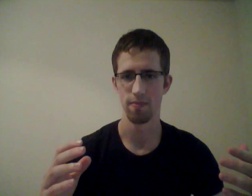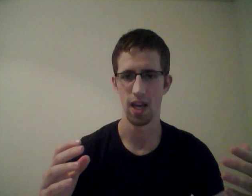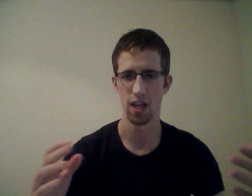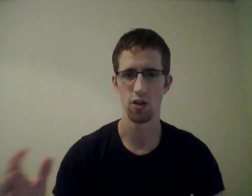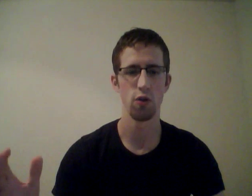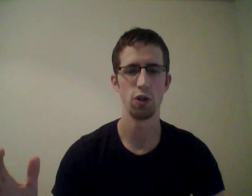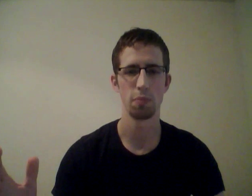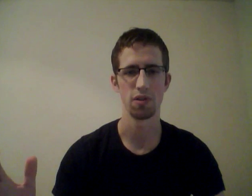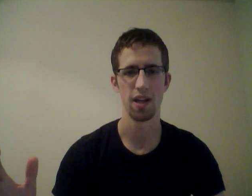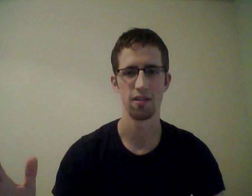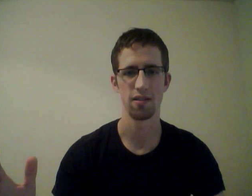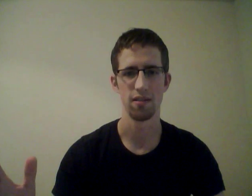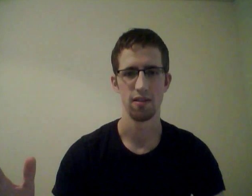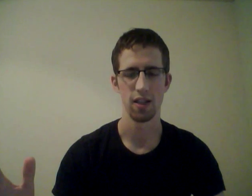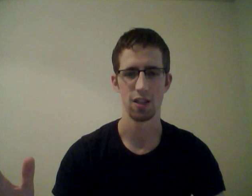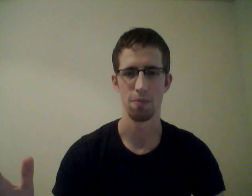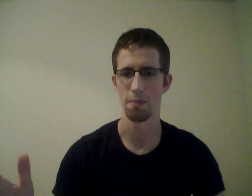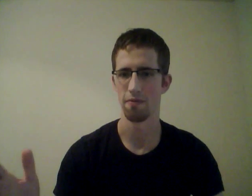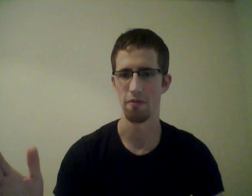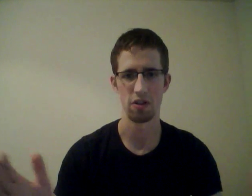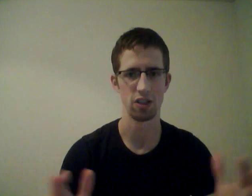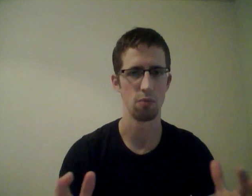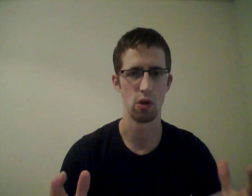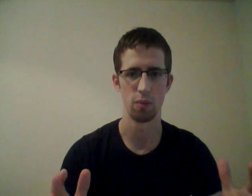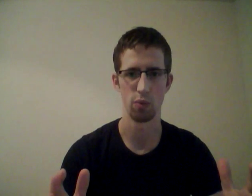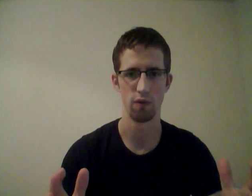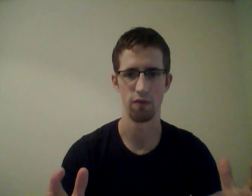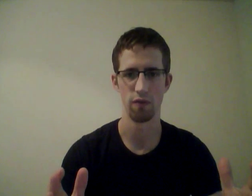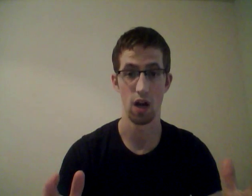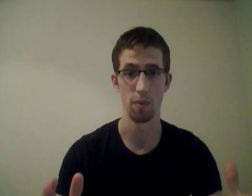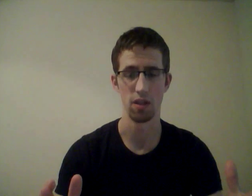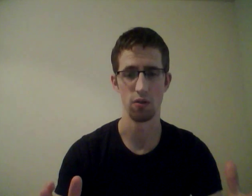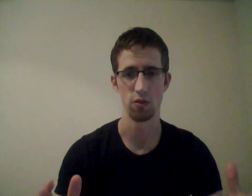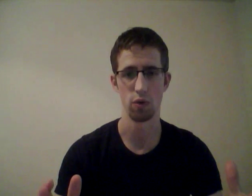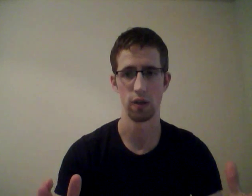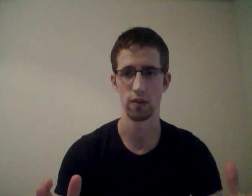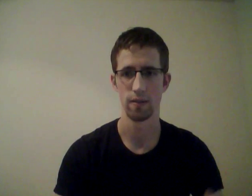a huge percent is made up of a very small number of commonly used words.